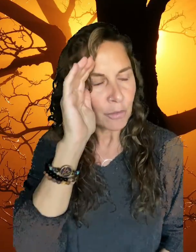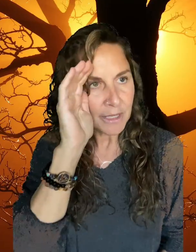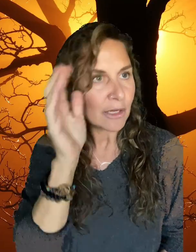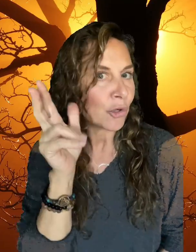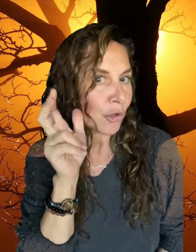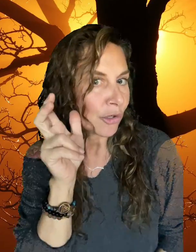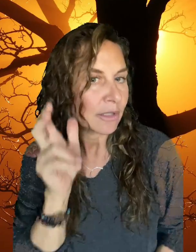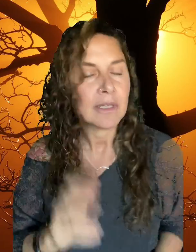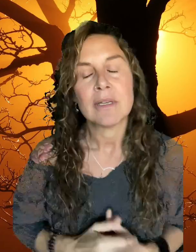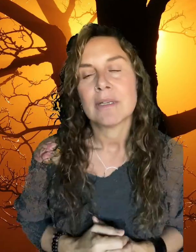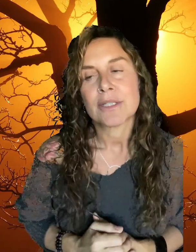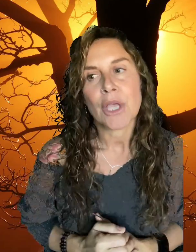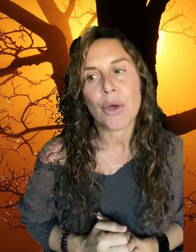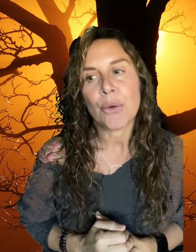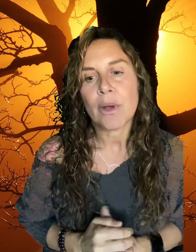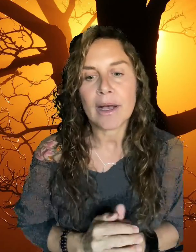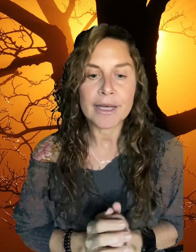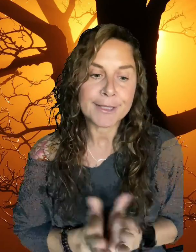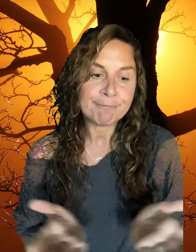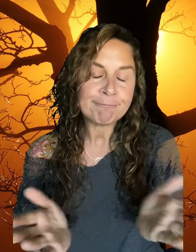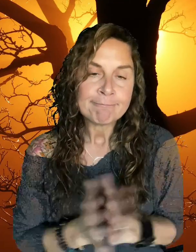being heard. So,